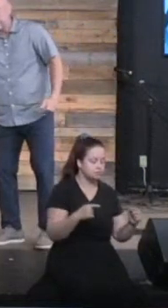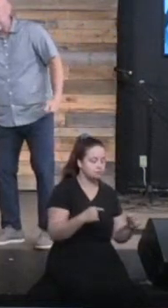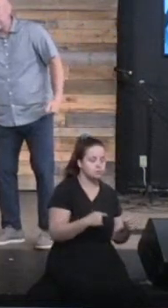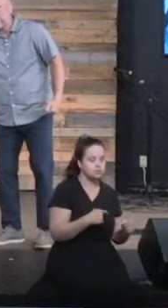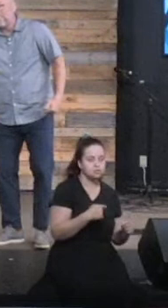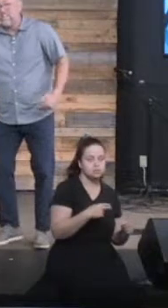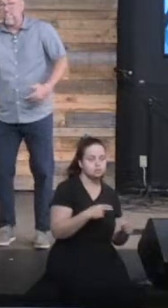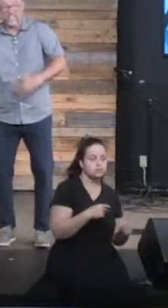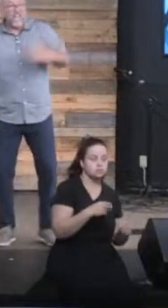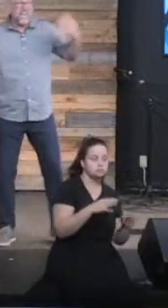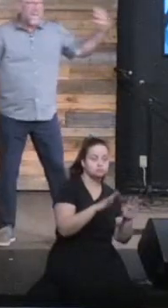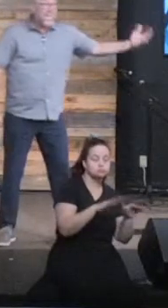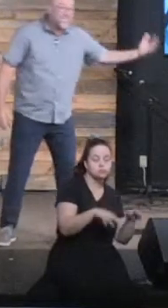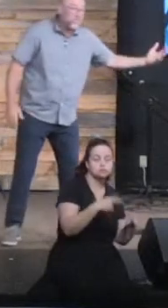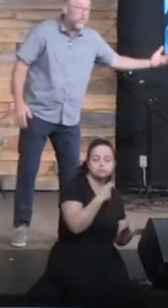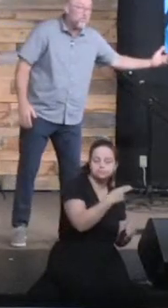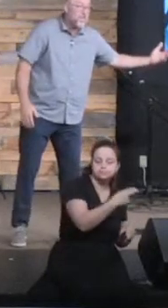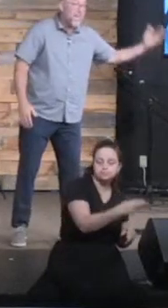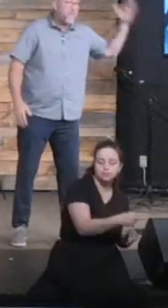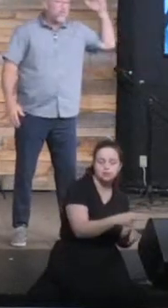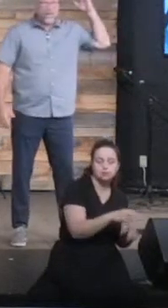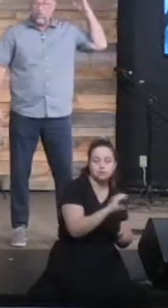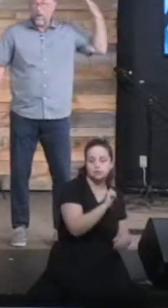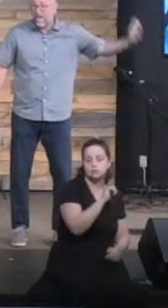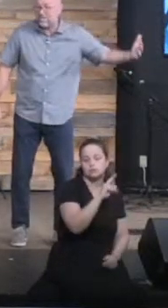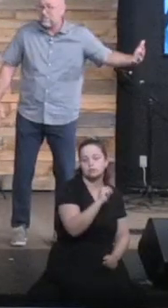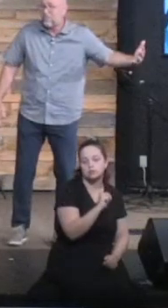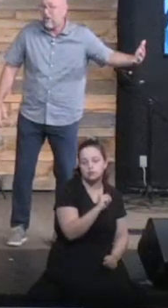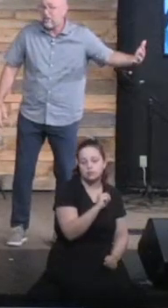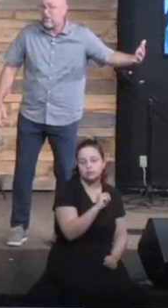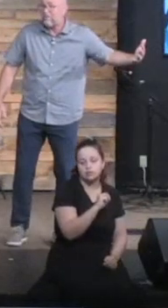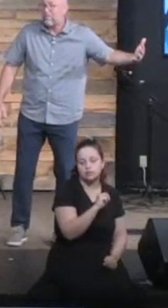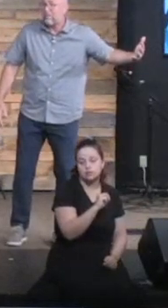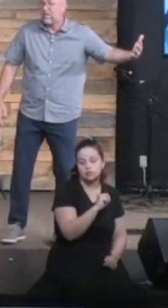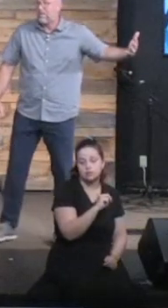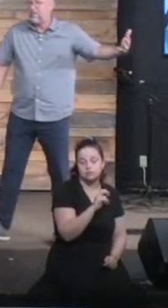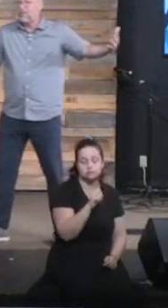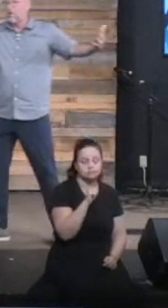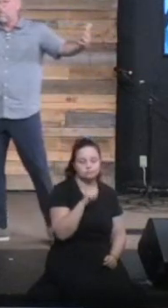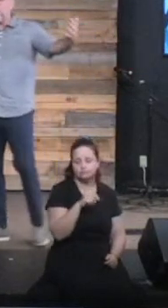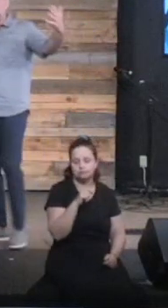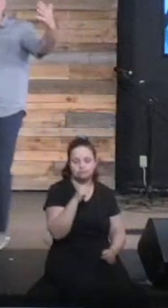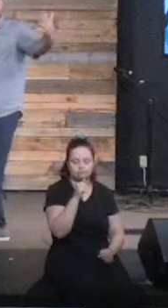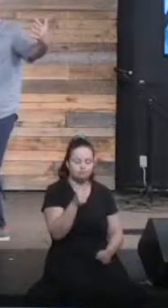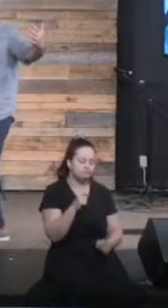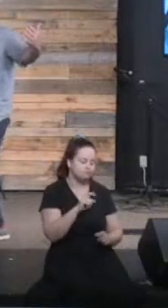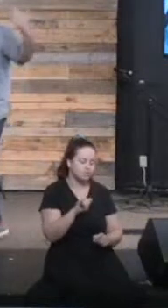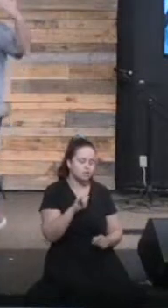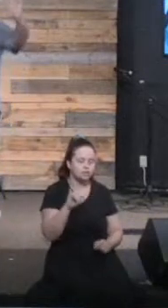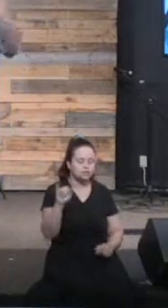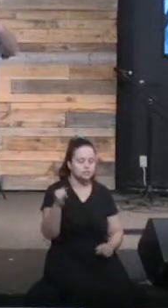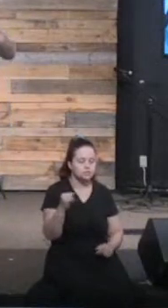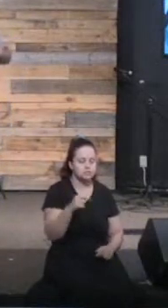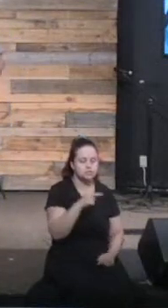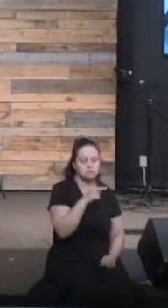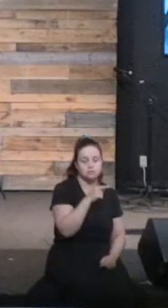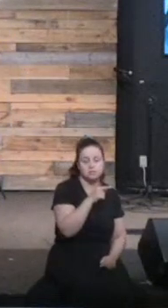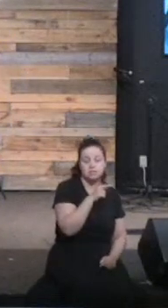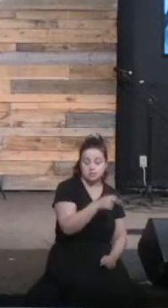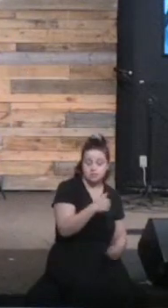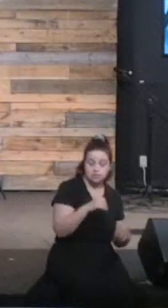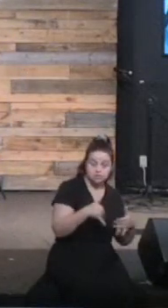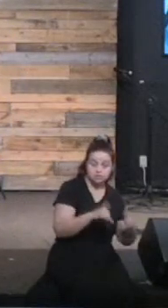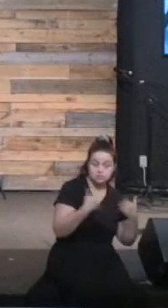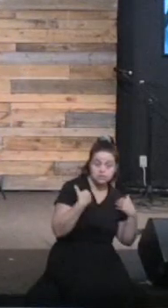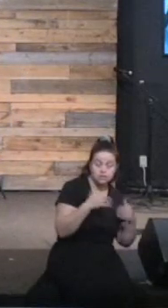descendants of Seth Cain had children after he whacked his brother but it's interesting that his descendants